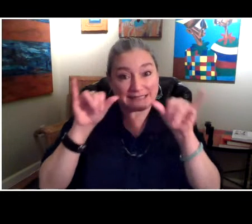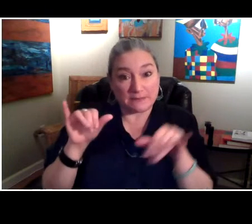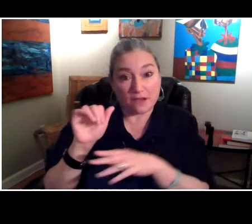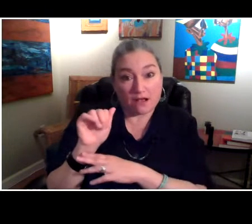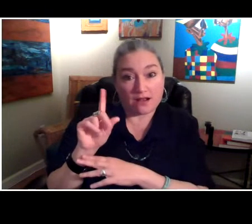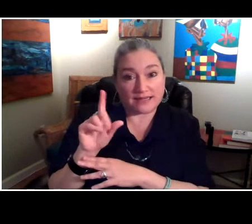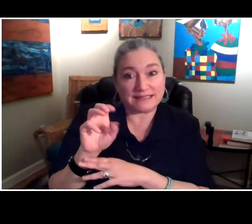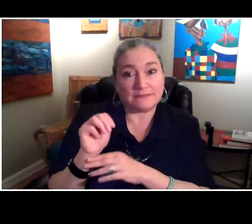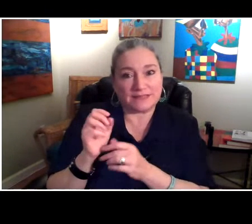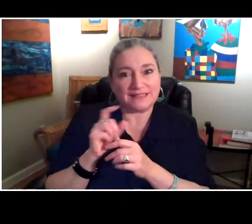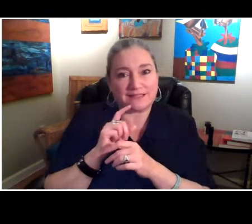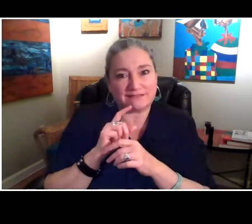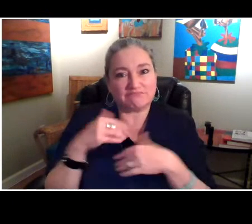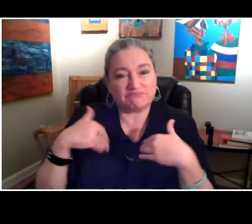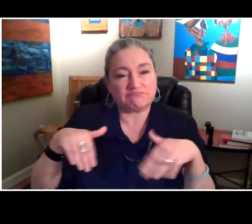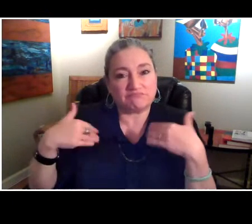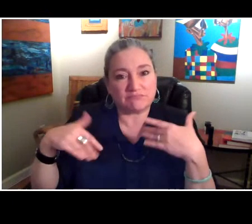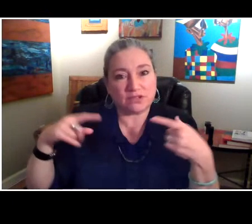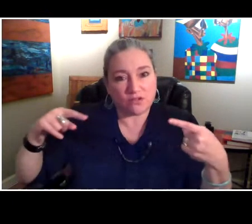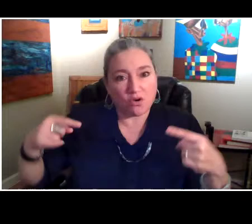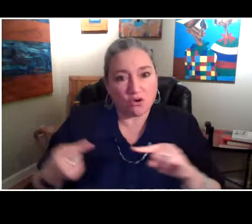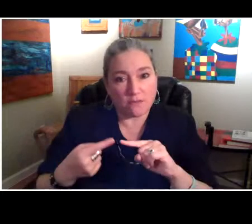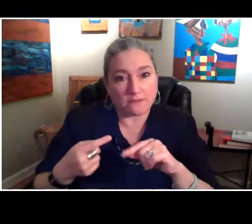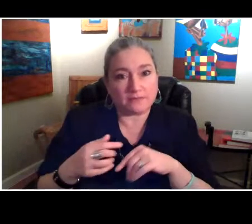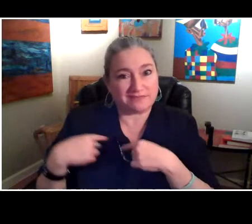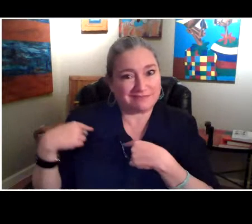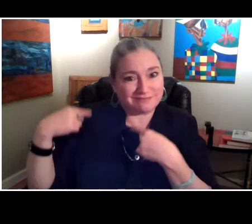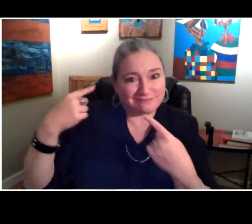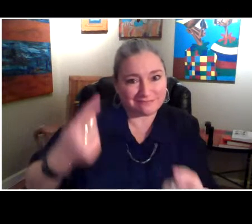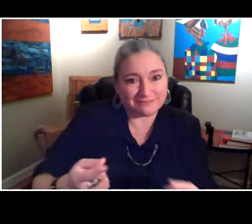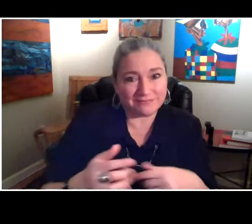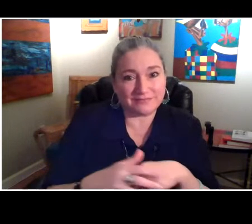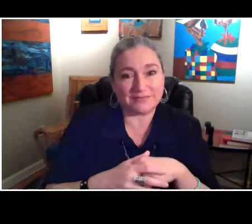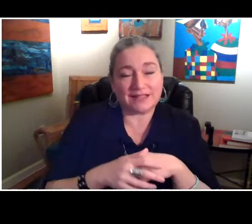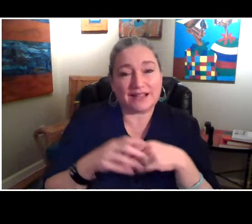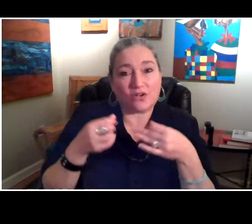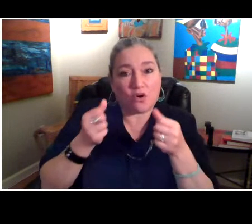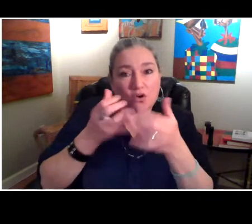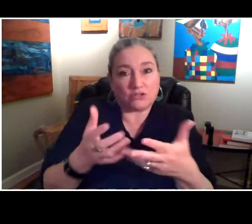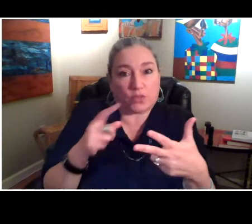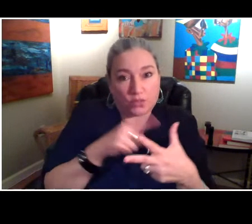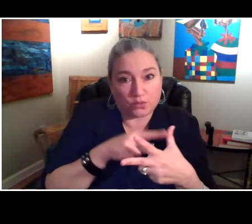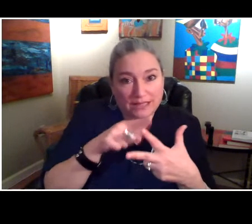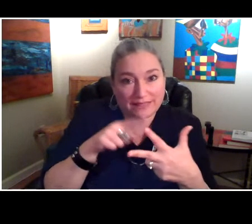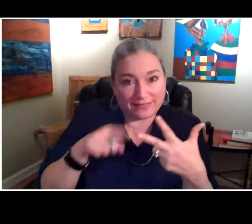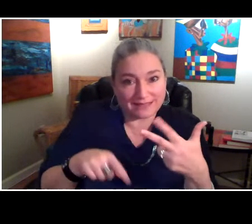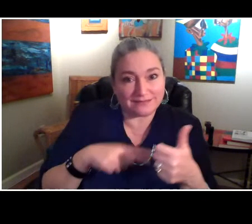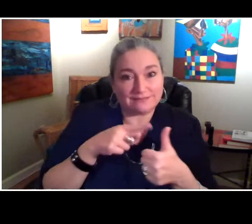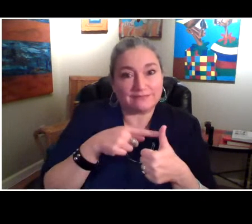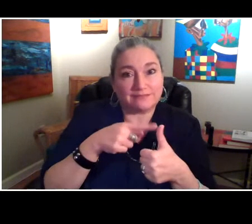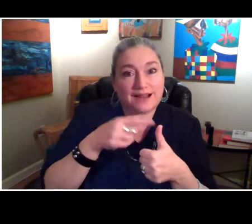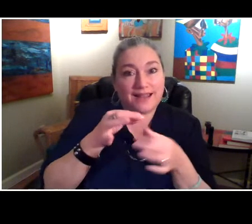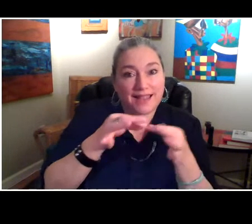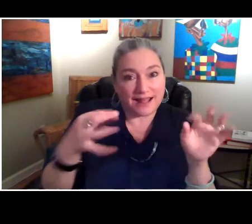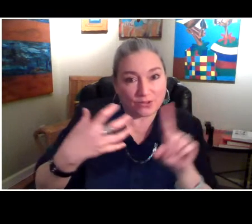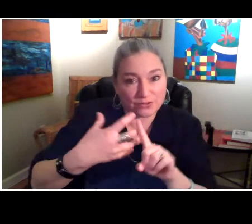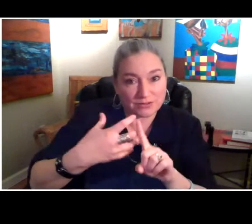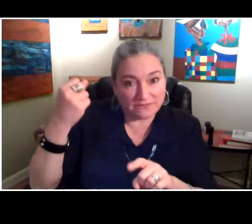And that is related to trauma knowledge, that systemic autism causes significant